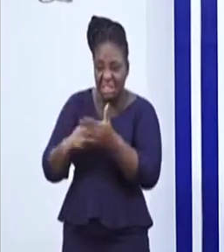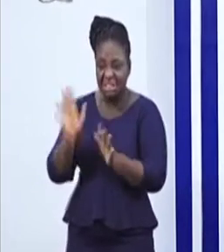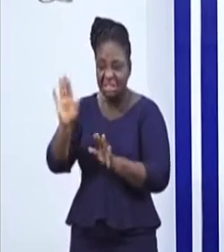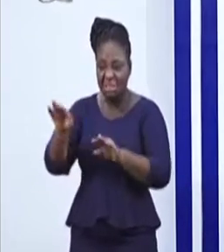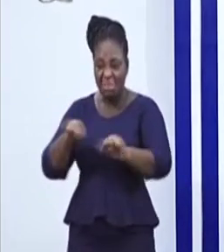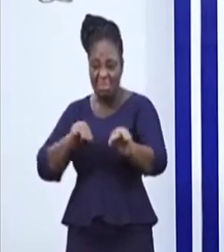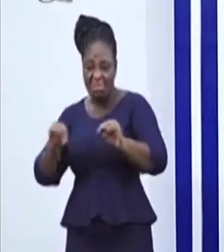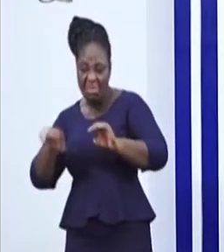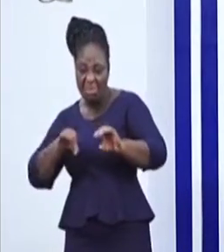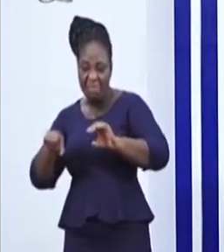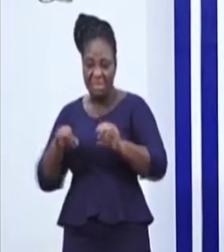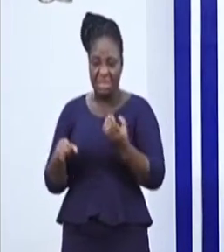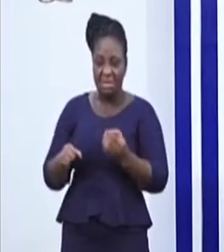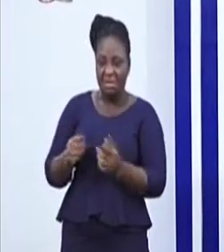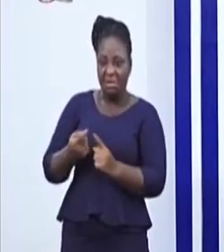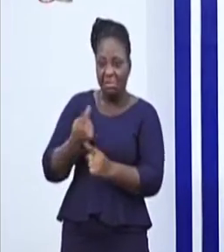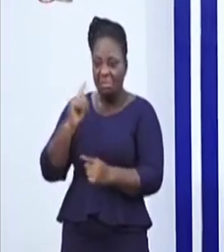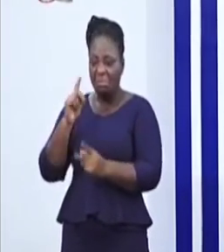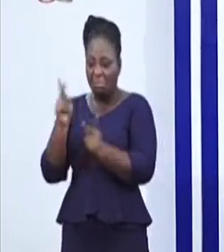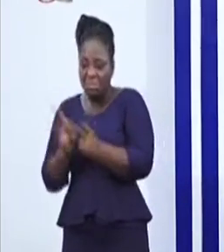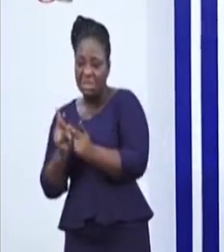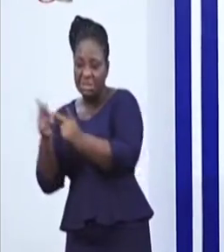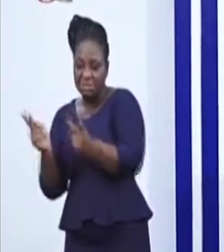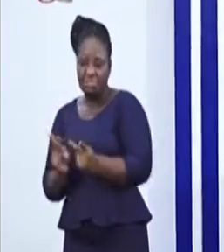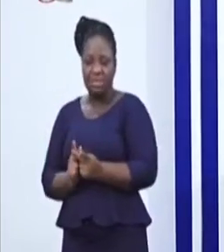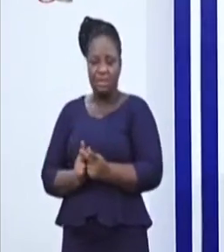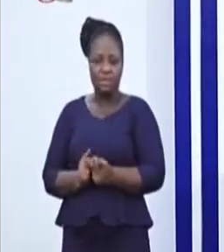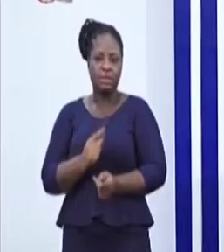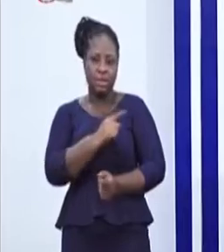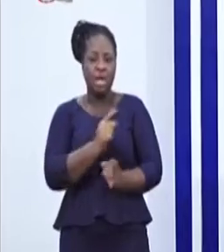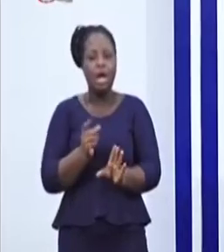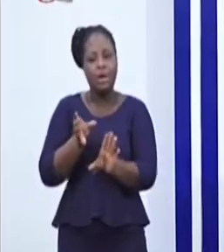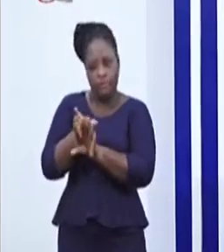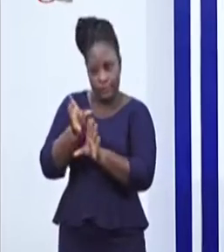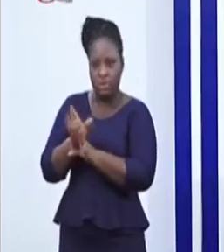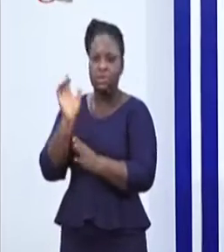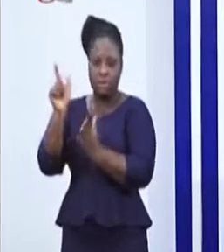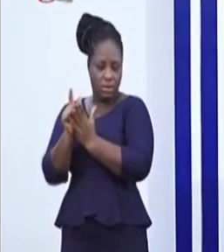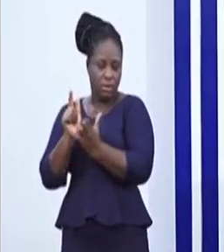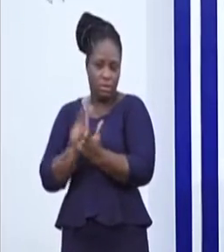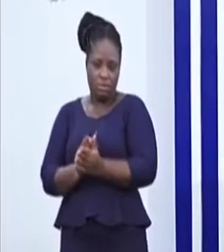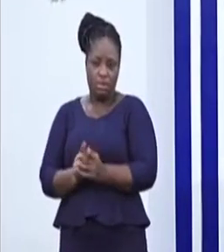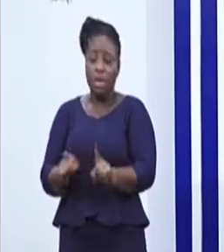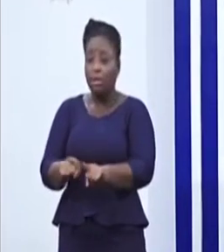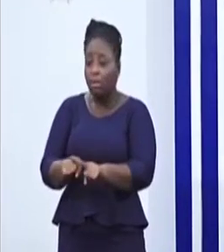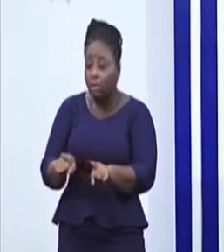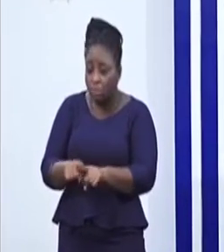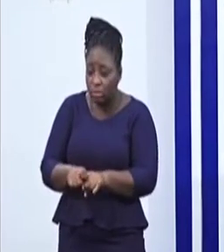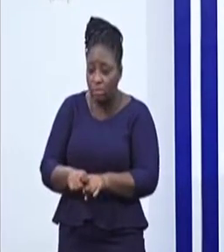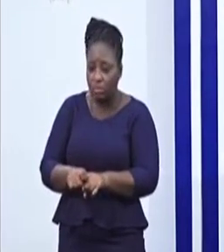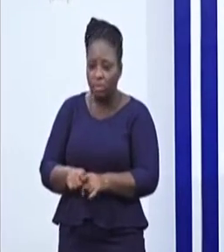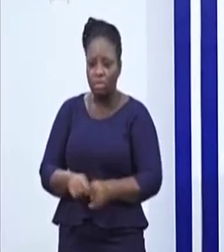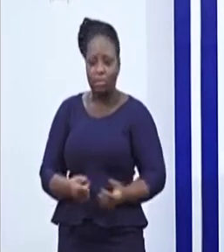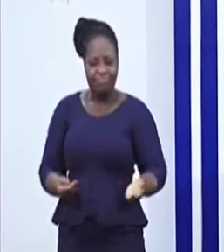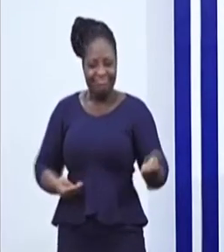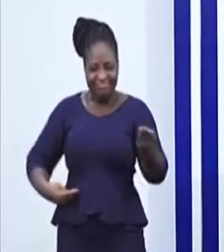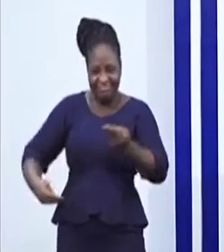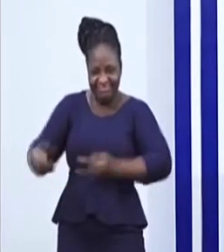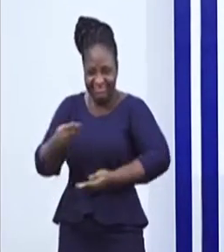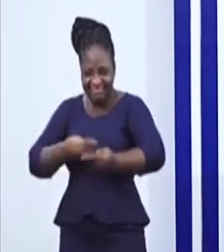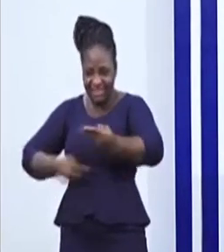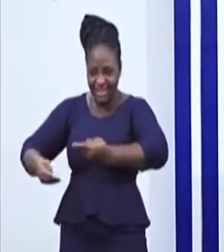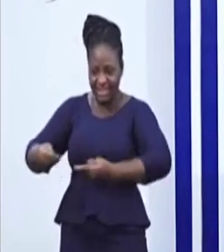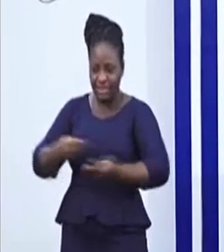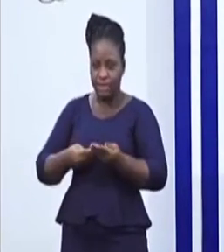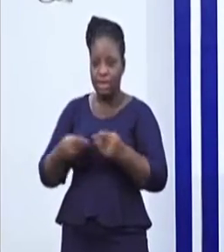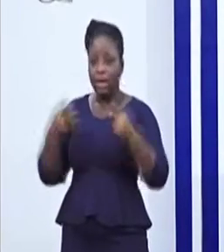of people from place to place. They are enforcing the law and also engaging in some